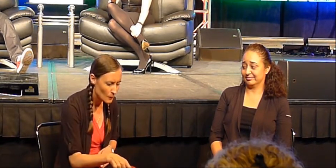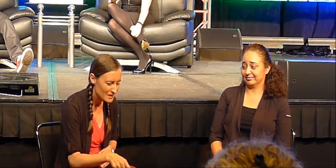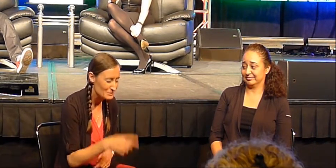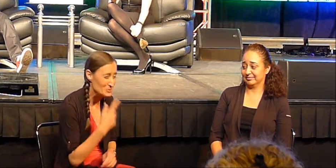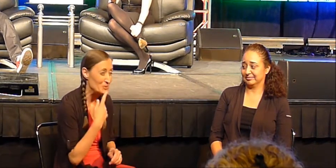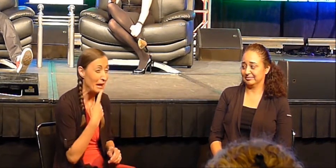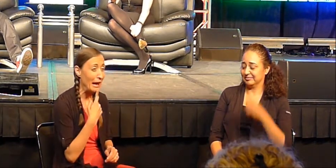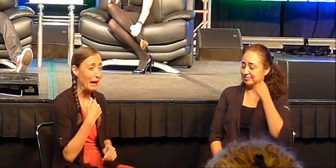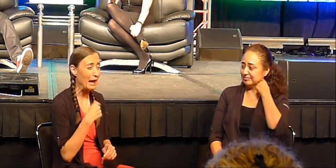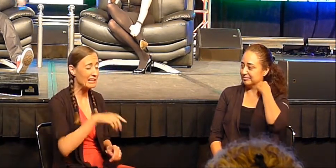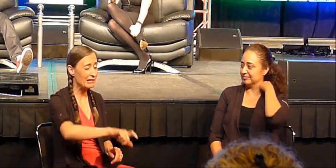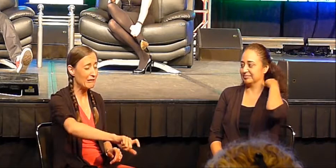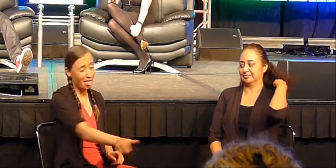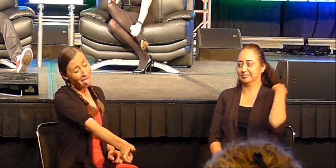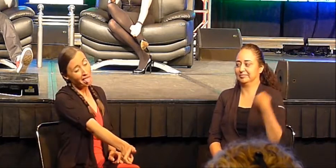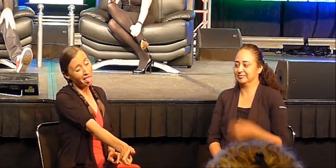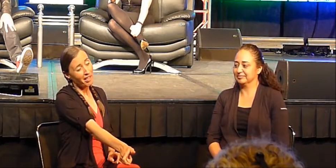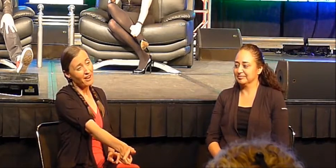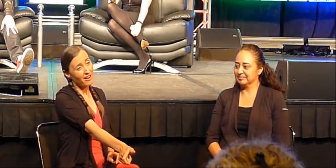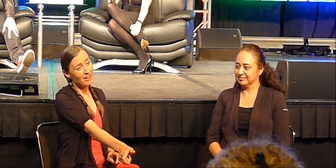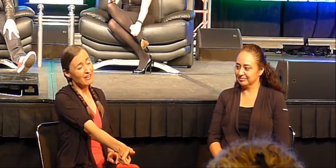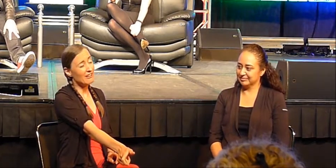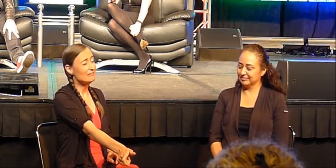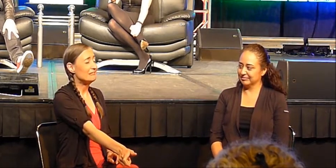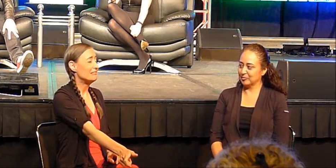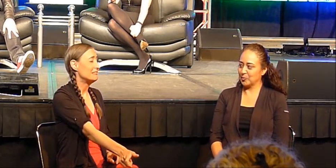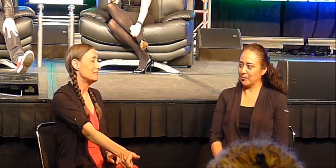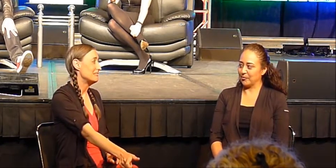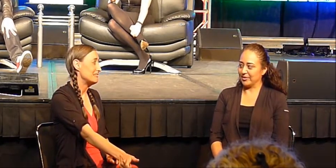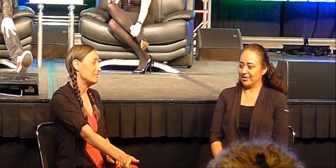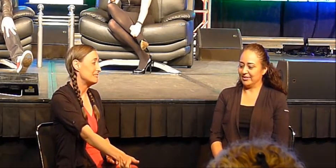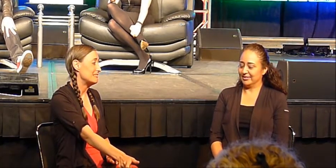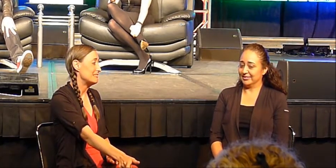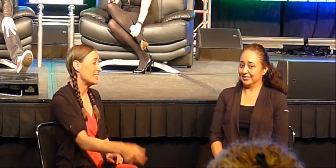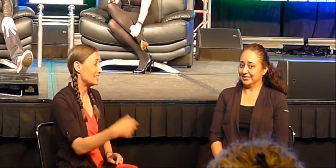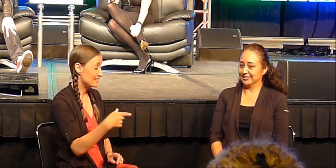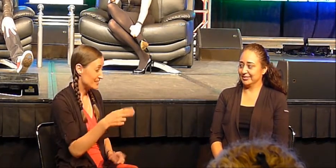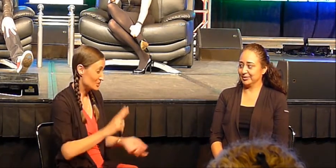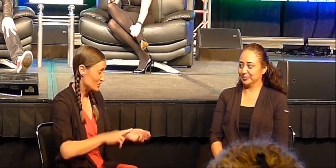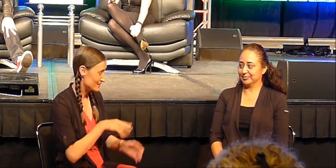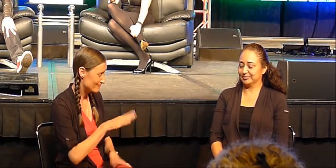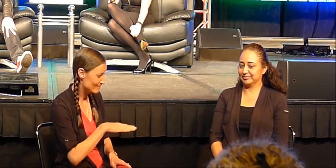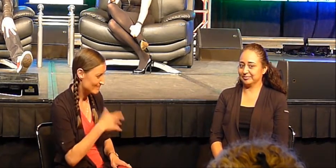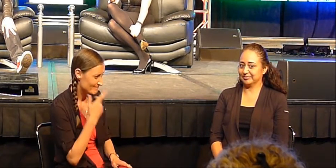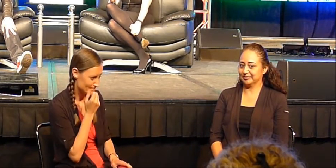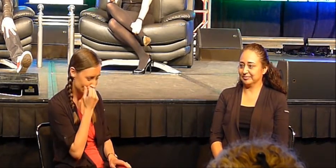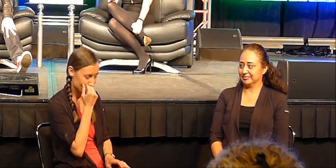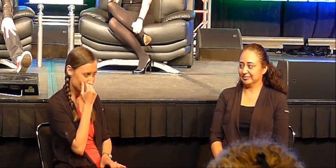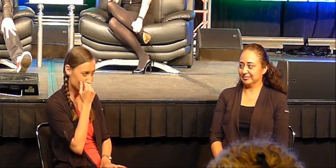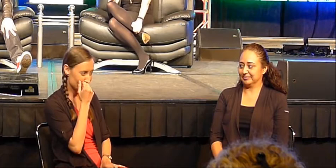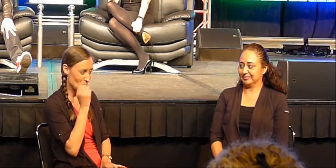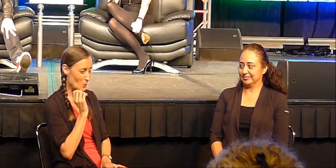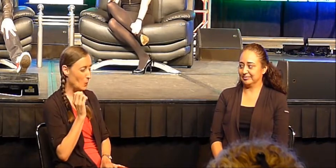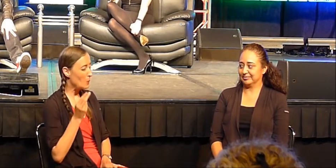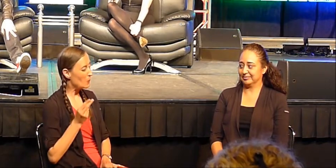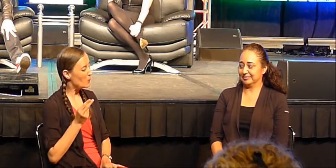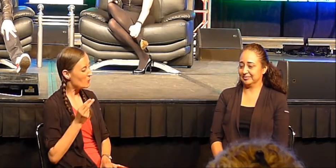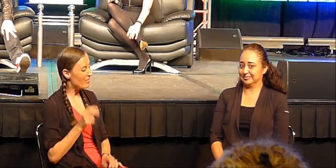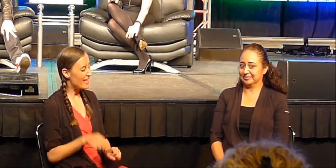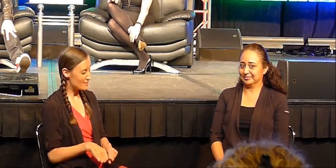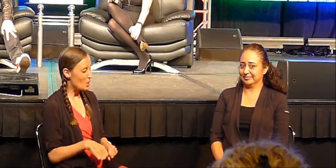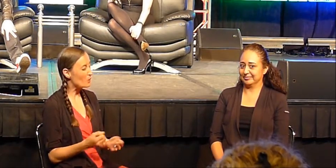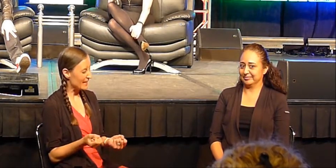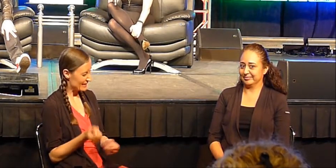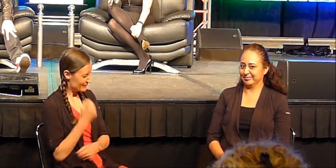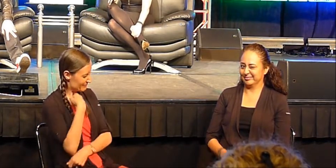red and pointing in the wrong direction and everything. And she goes, "Oh, it's